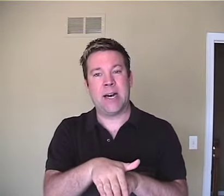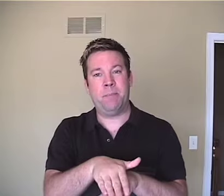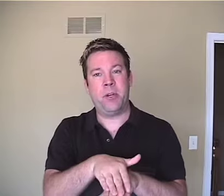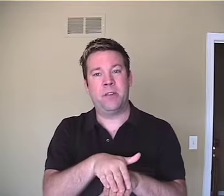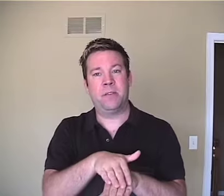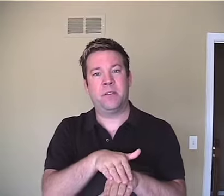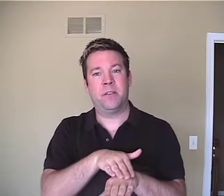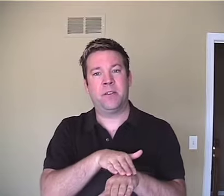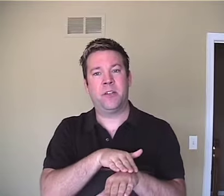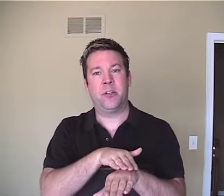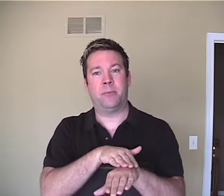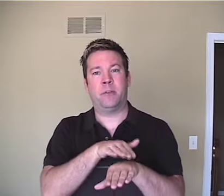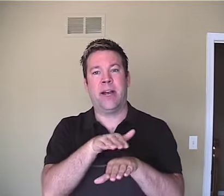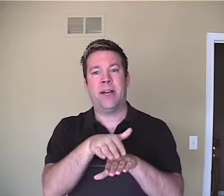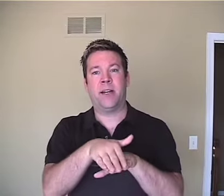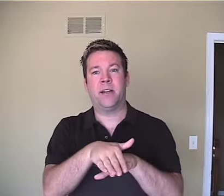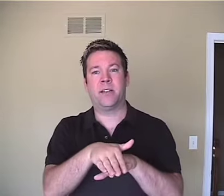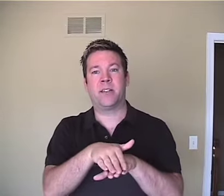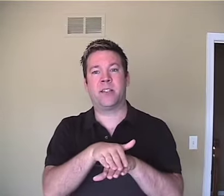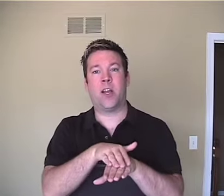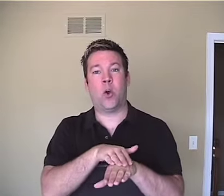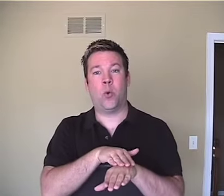top, you'll pull back. Slow.